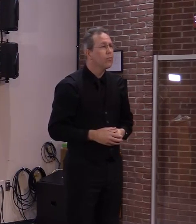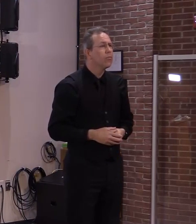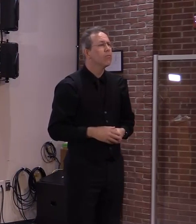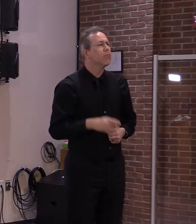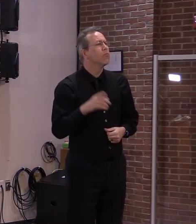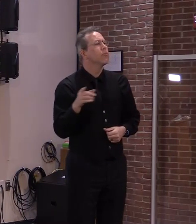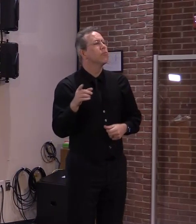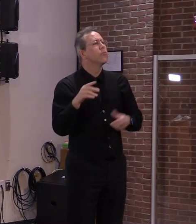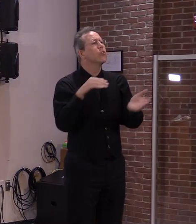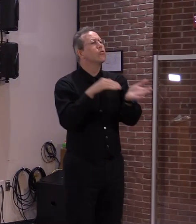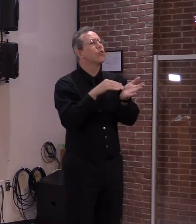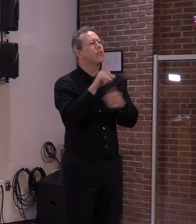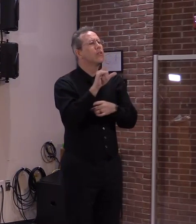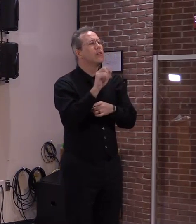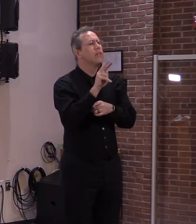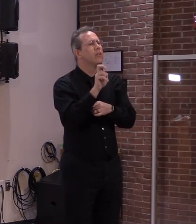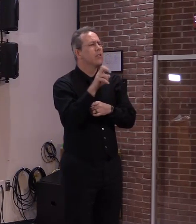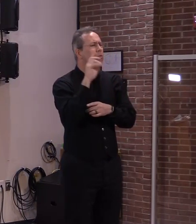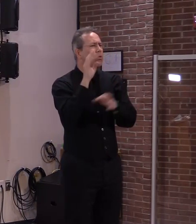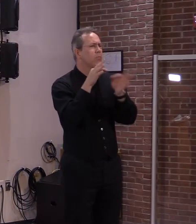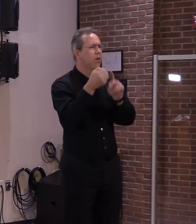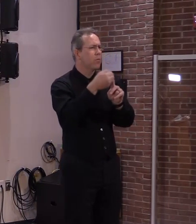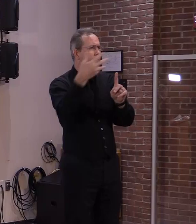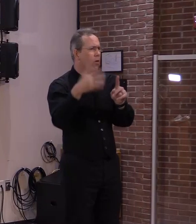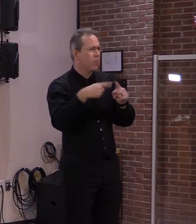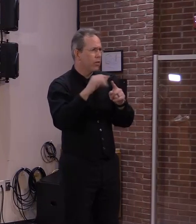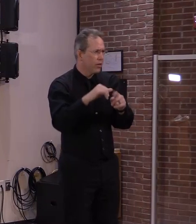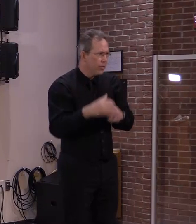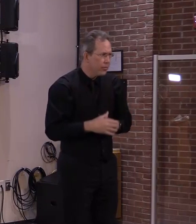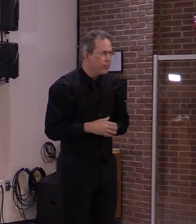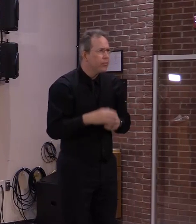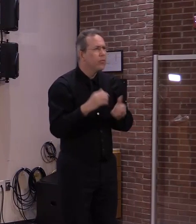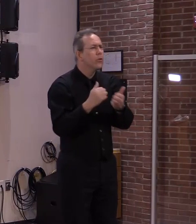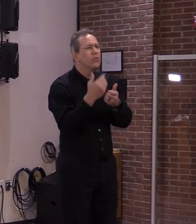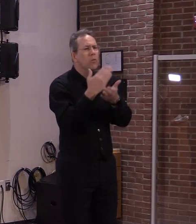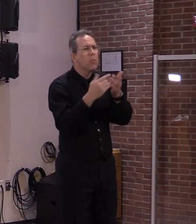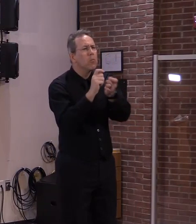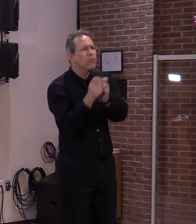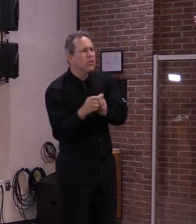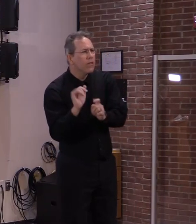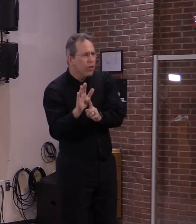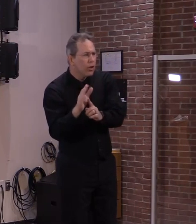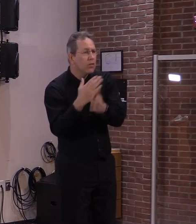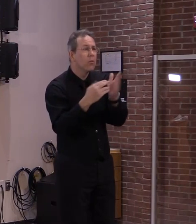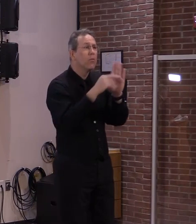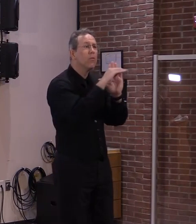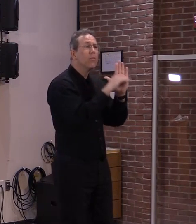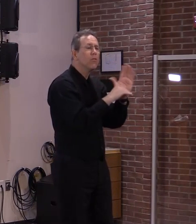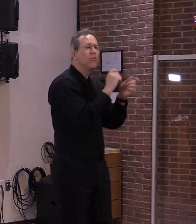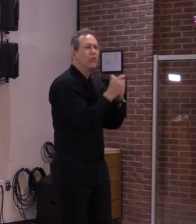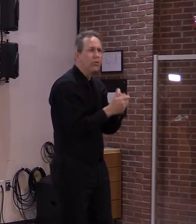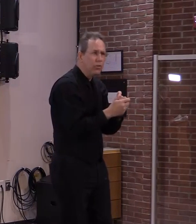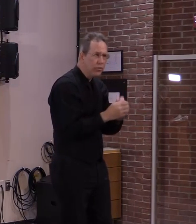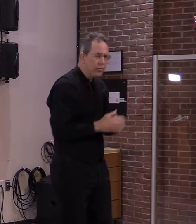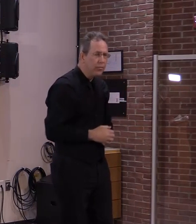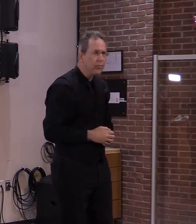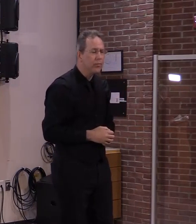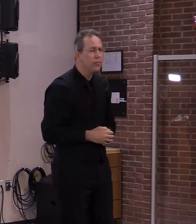in more detail in a minute, we're changing some of our registration process. Commissioner Levine will discuss